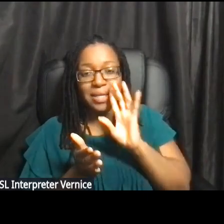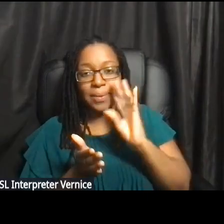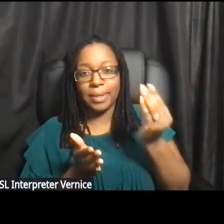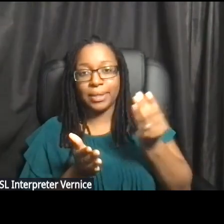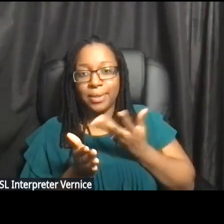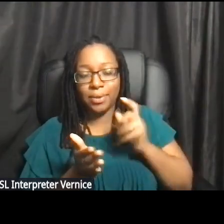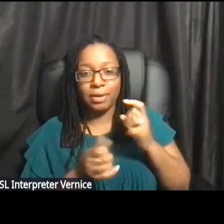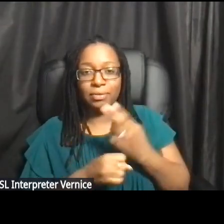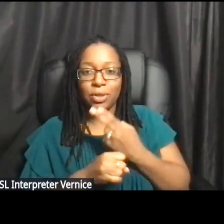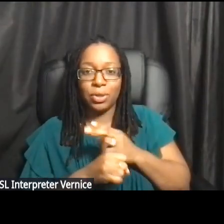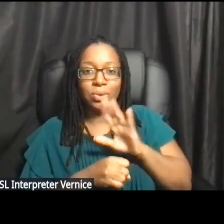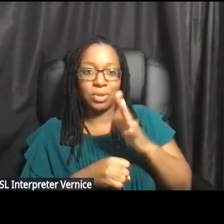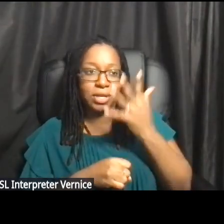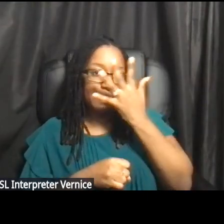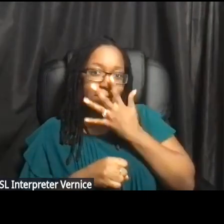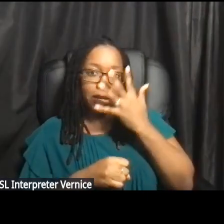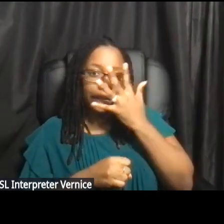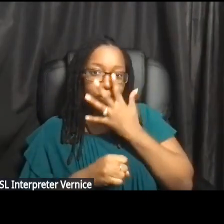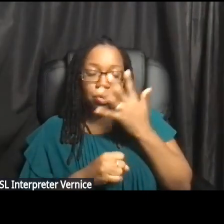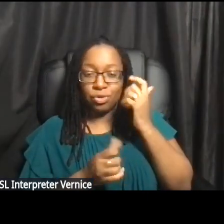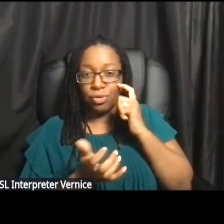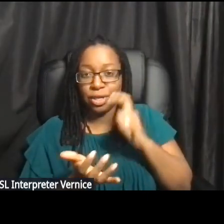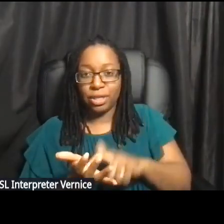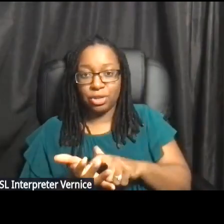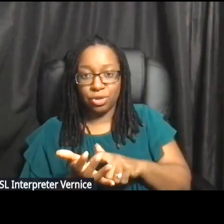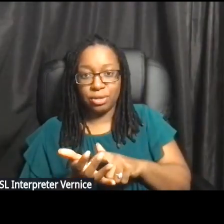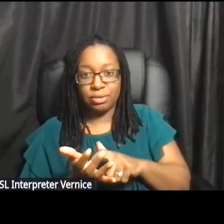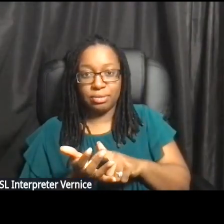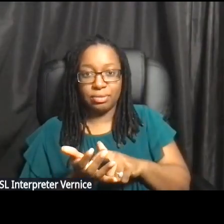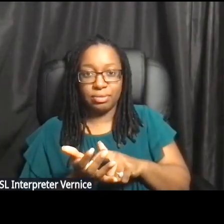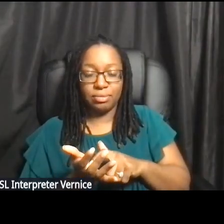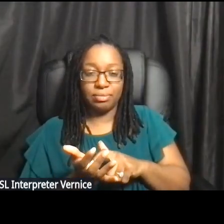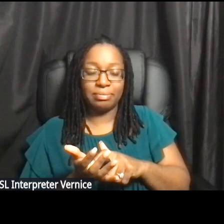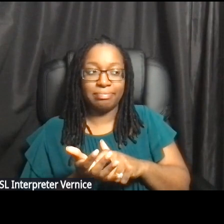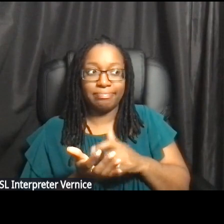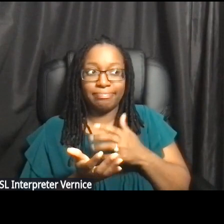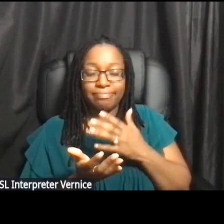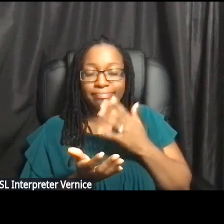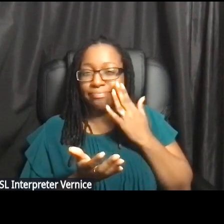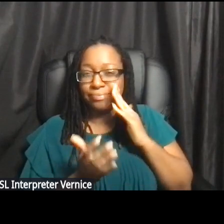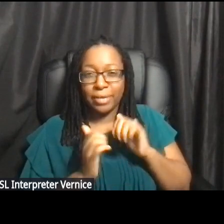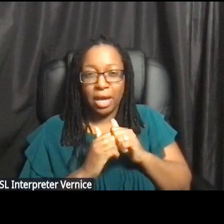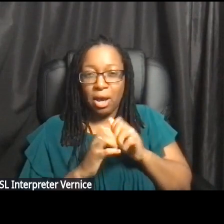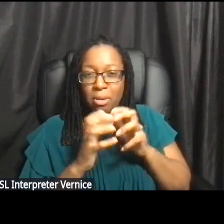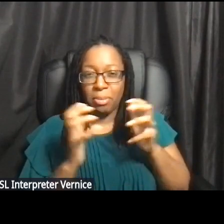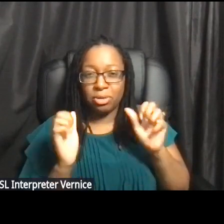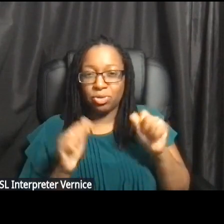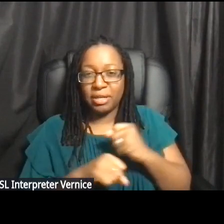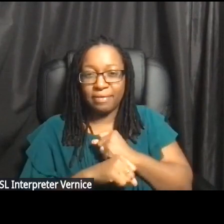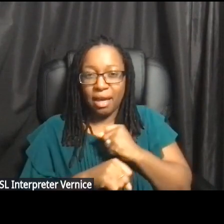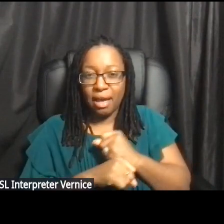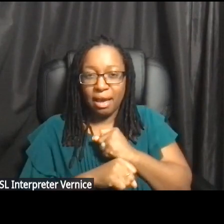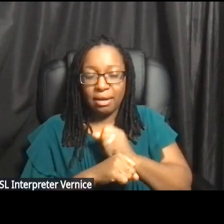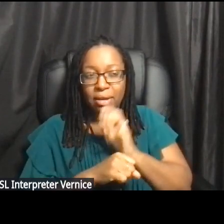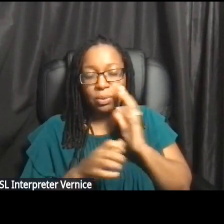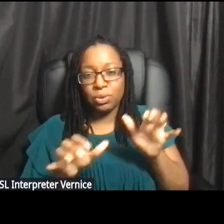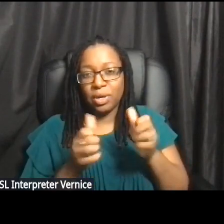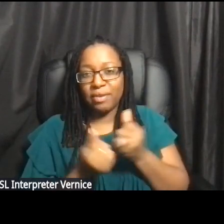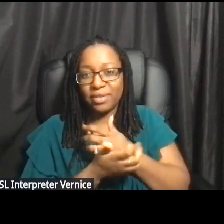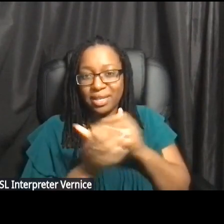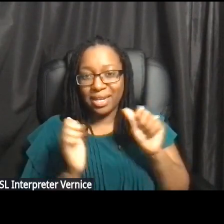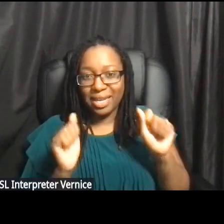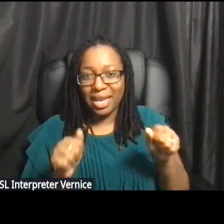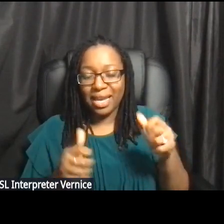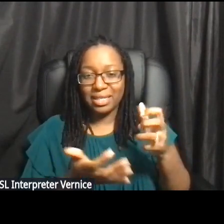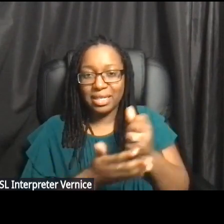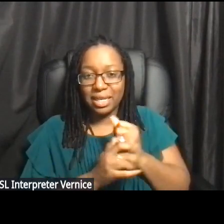use their facial recognition technology. I don't know how much you can fight them. They'll like do everything they can to get a picture of you at that